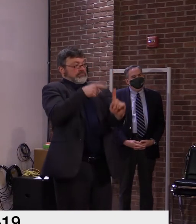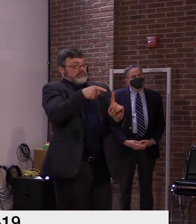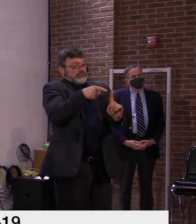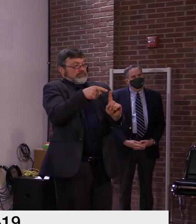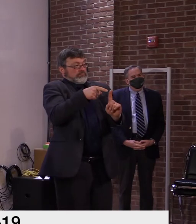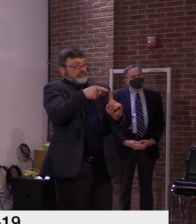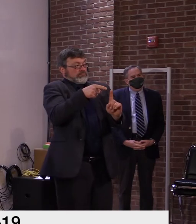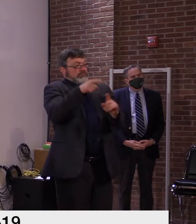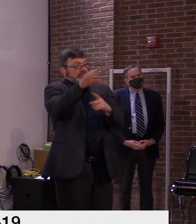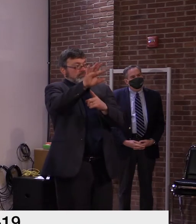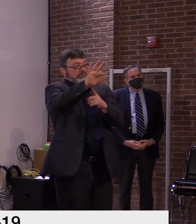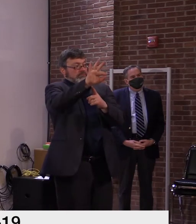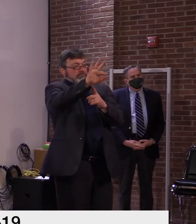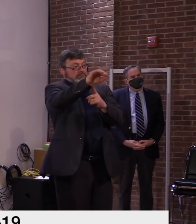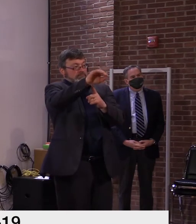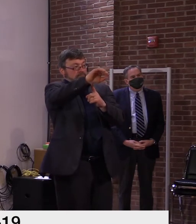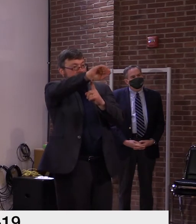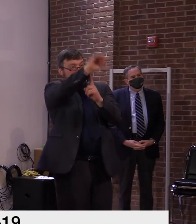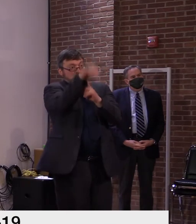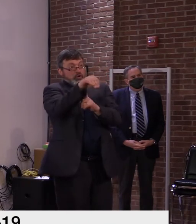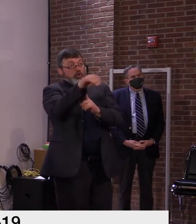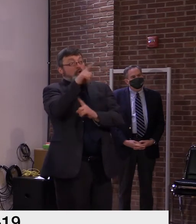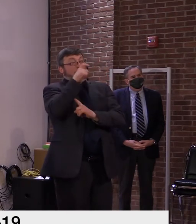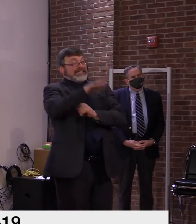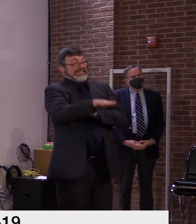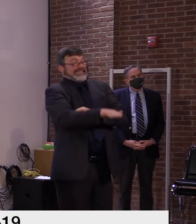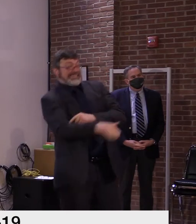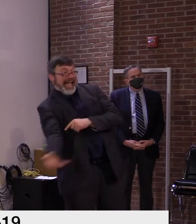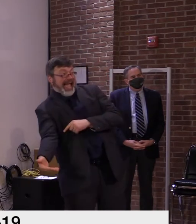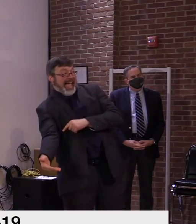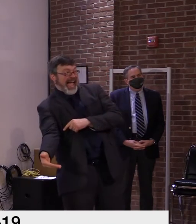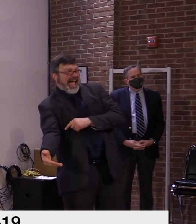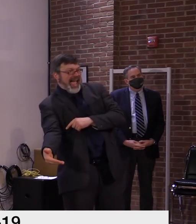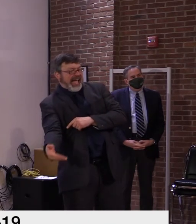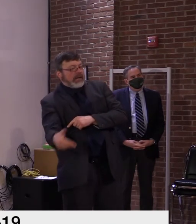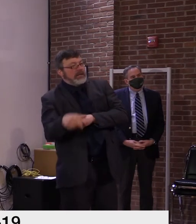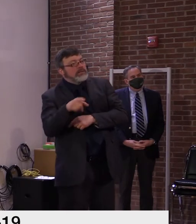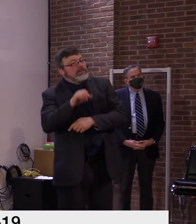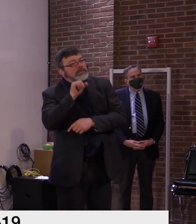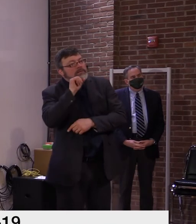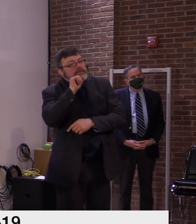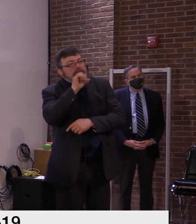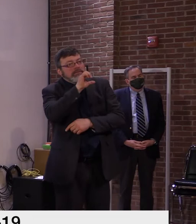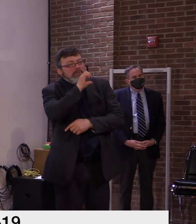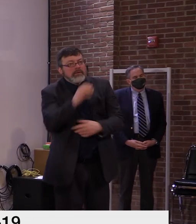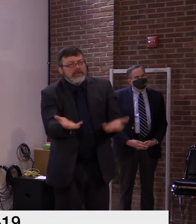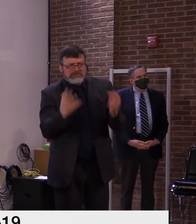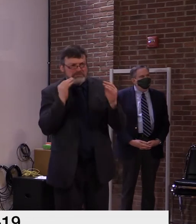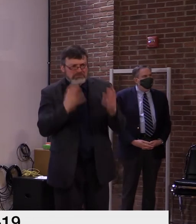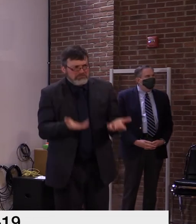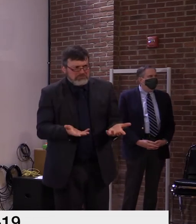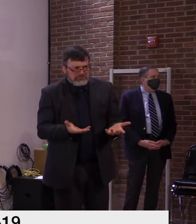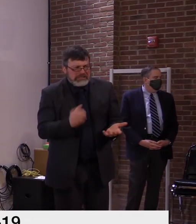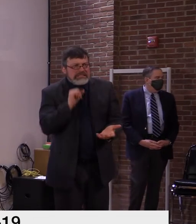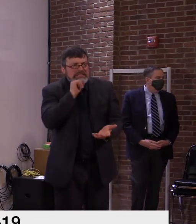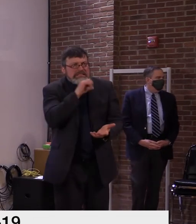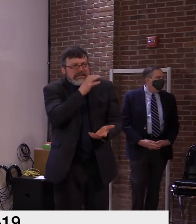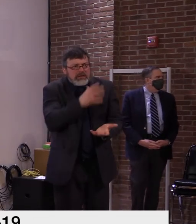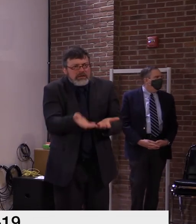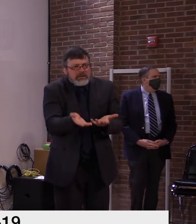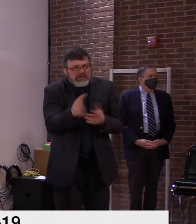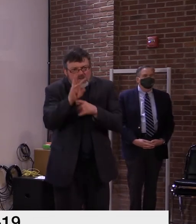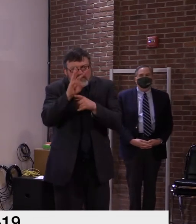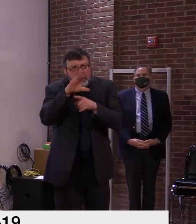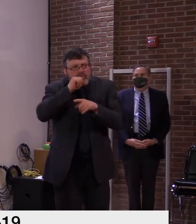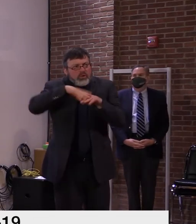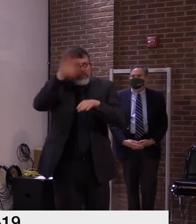over. And we know those who have underlying health conditions are impacted as well. So we need to take